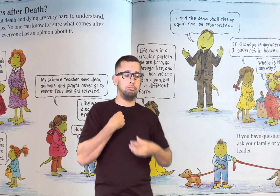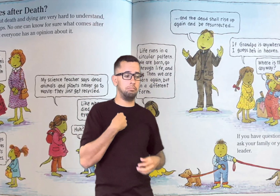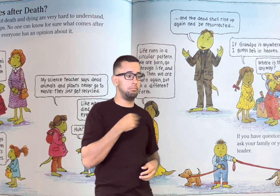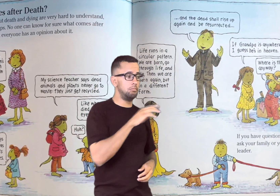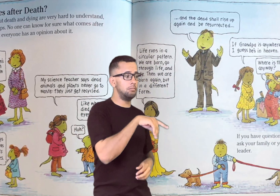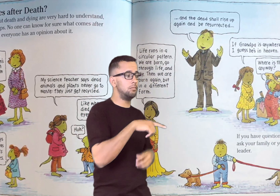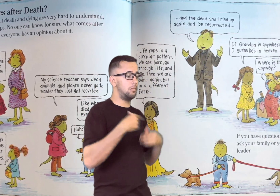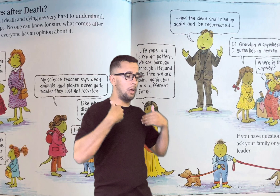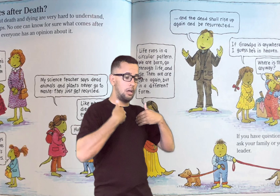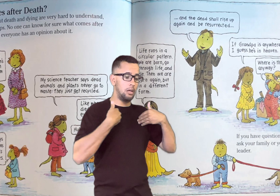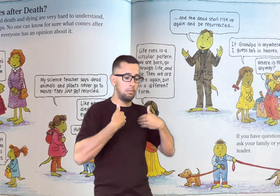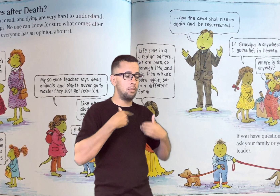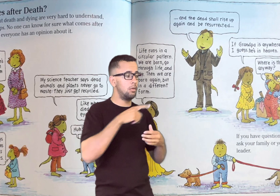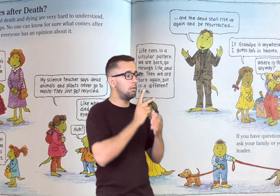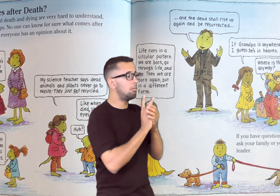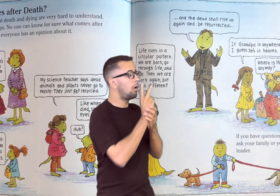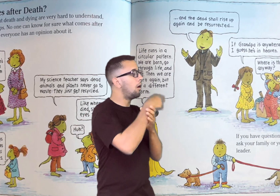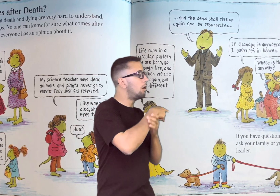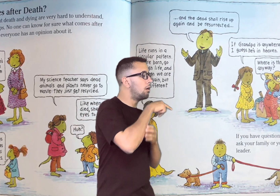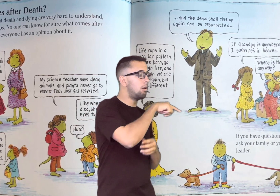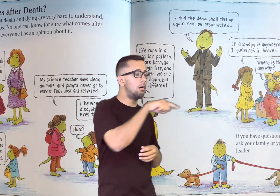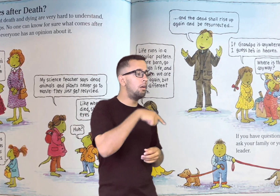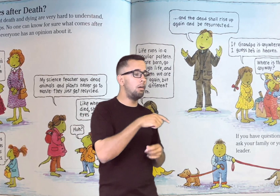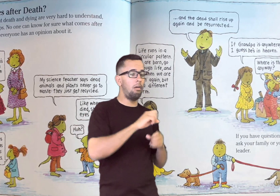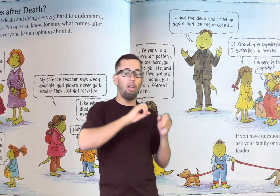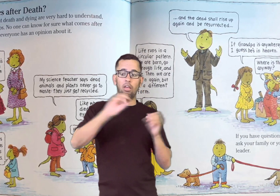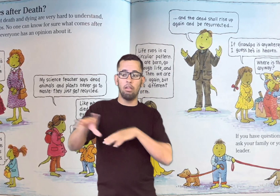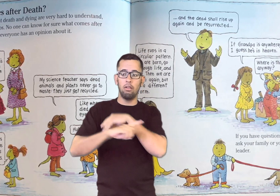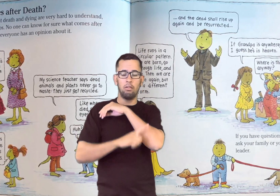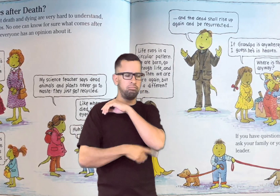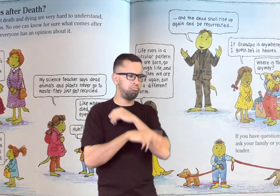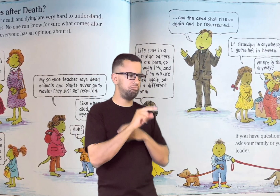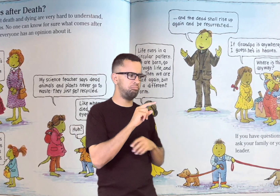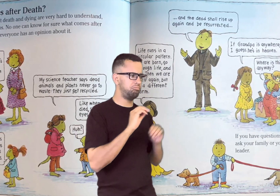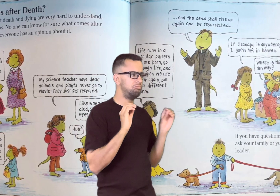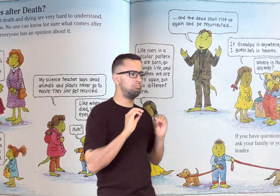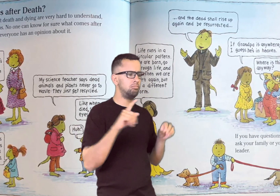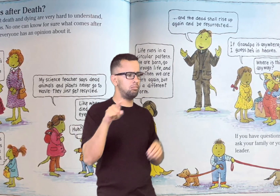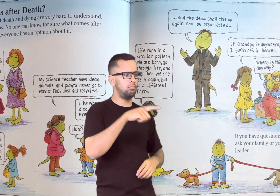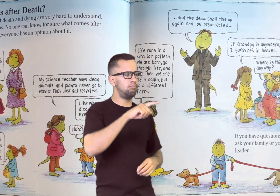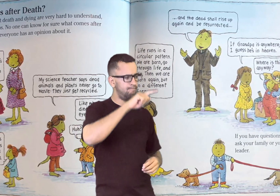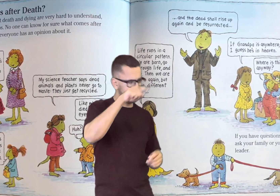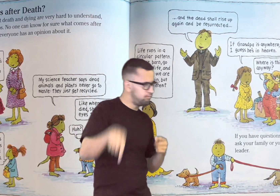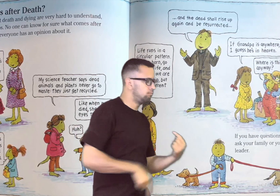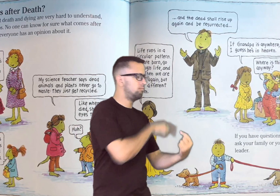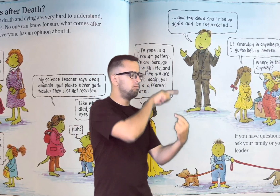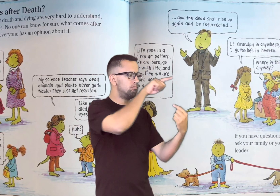My science teacher said dead animals and plants never go to waste, they just get recycled.